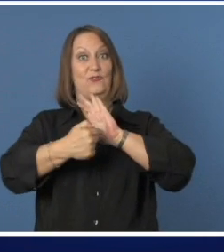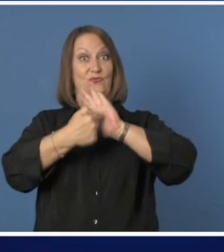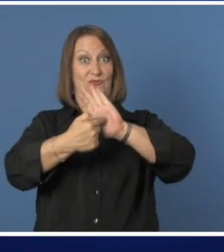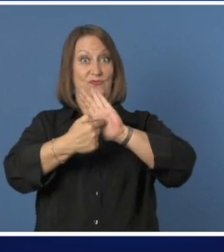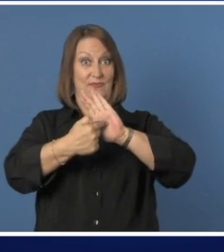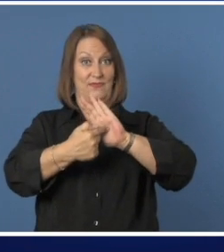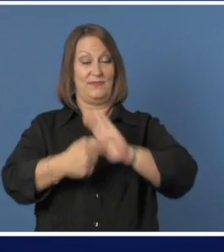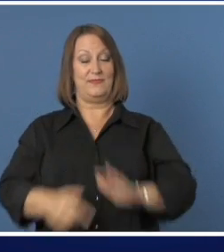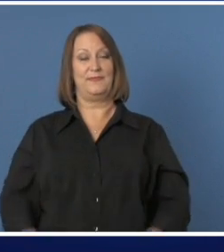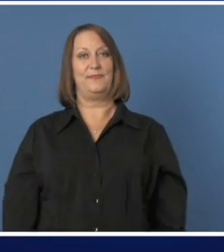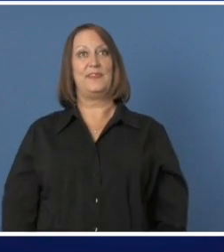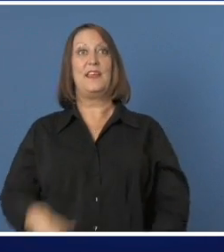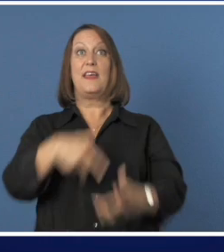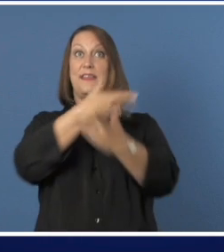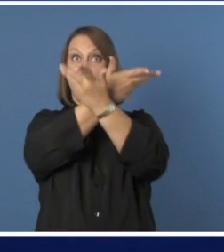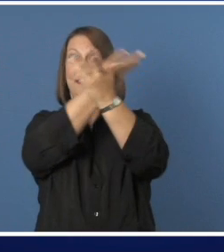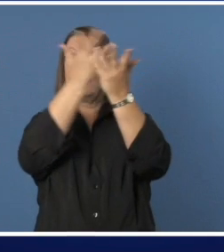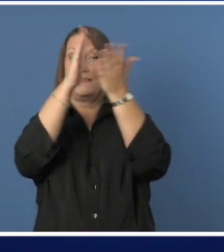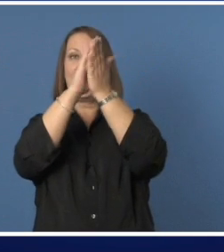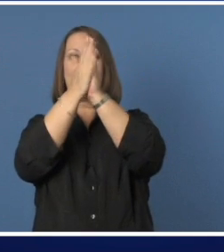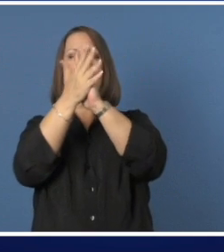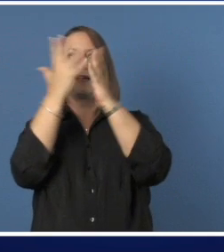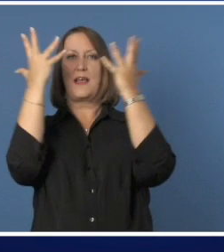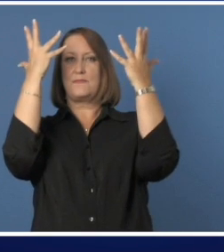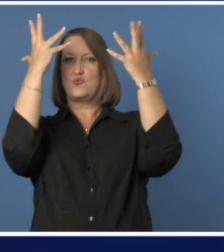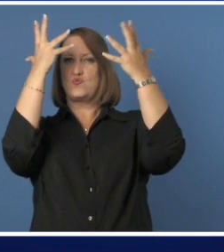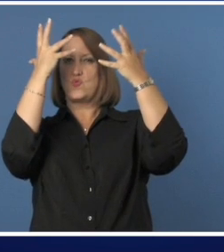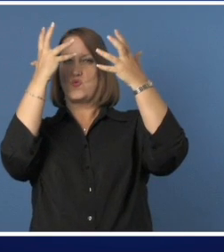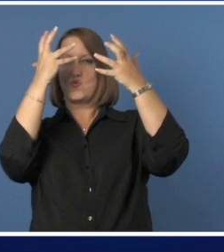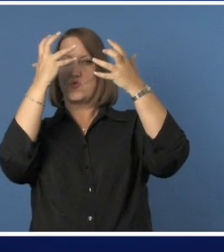dark often greenish sky